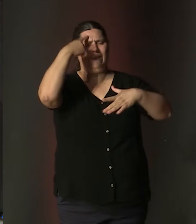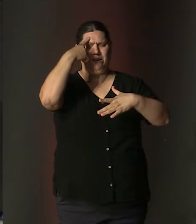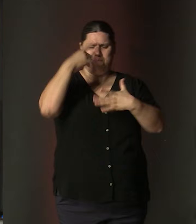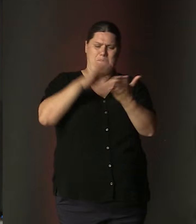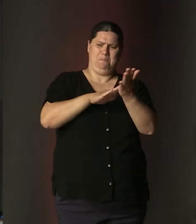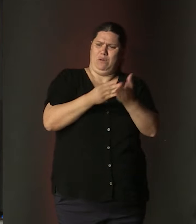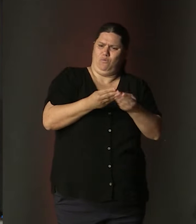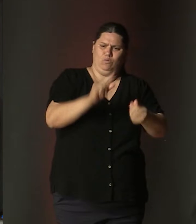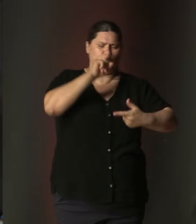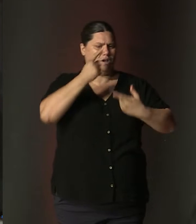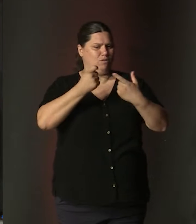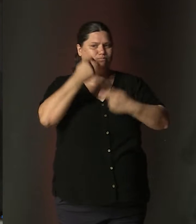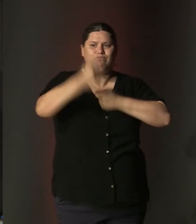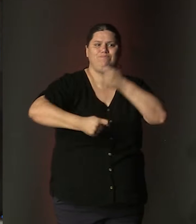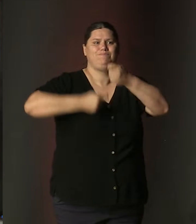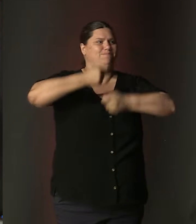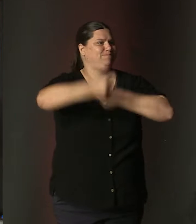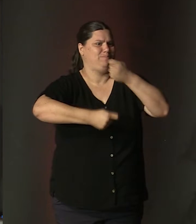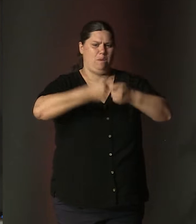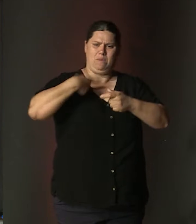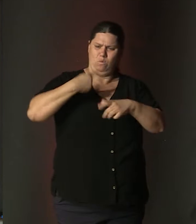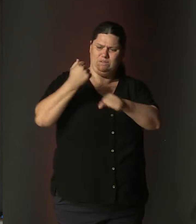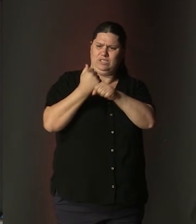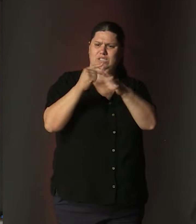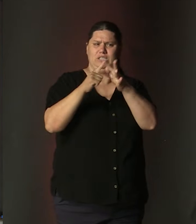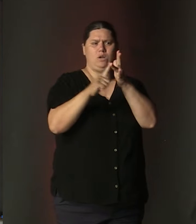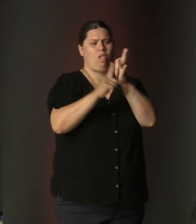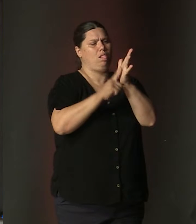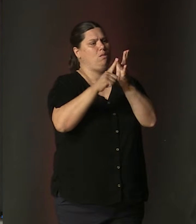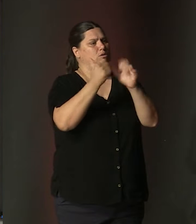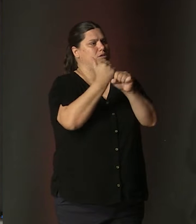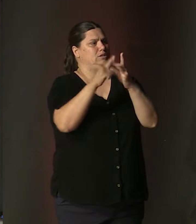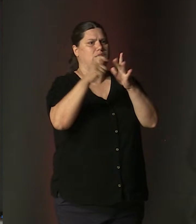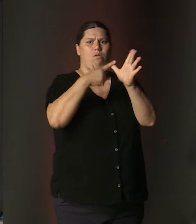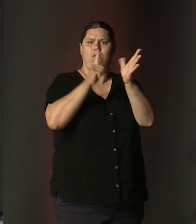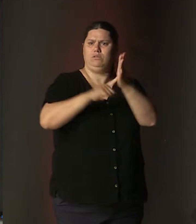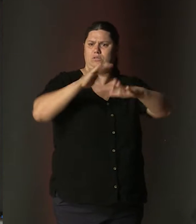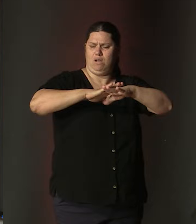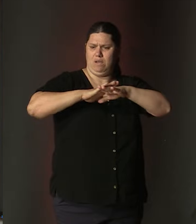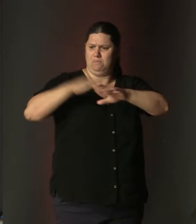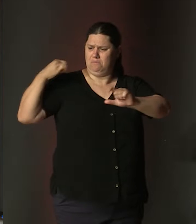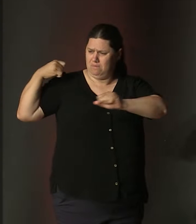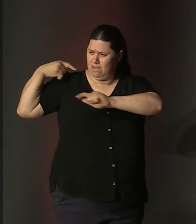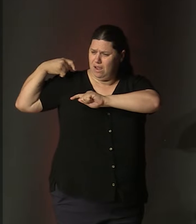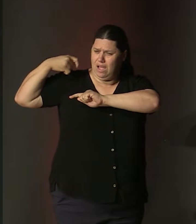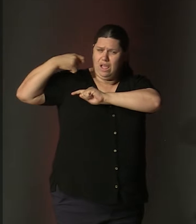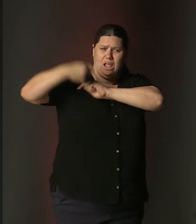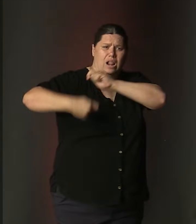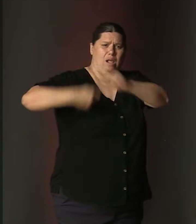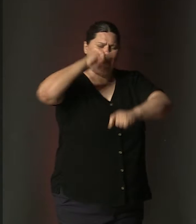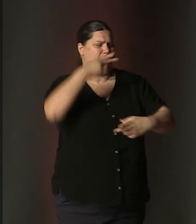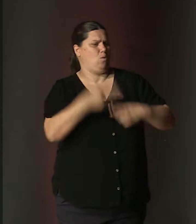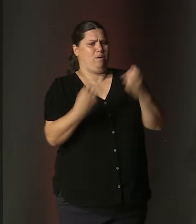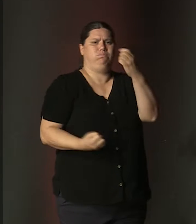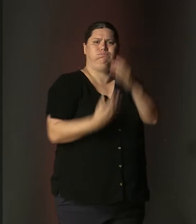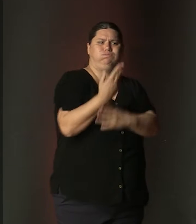renewable, that because they are formed over geological time, that they can't be regenerated quickly. And the people that told